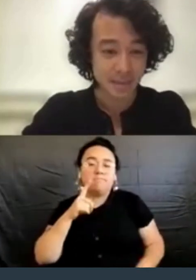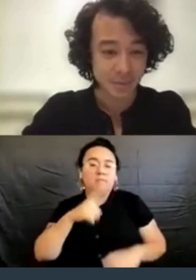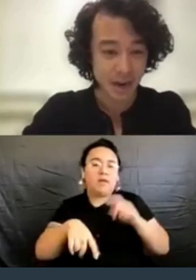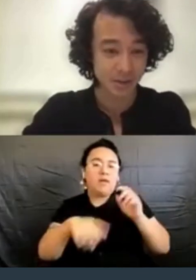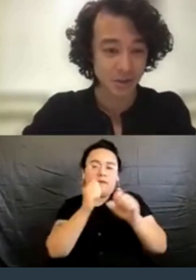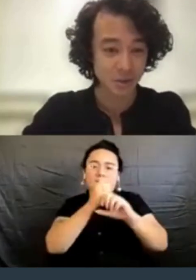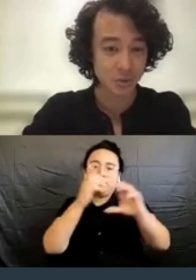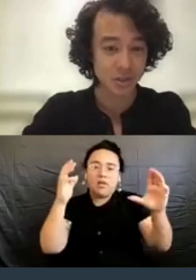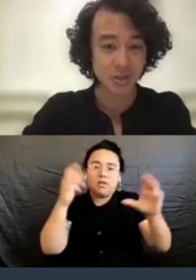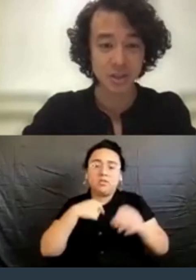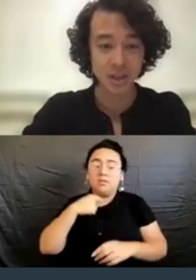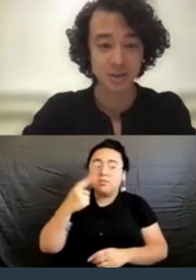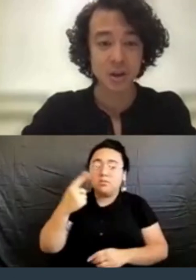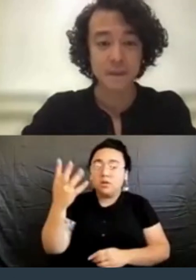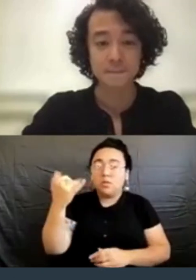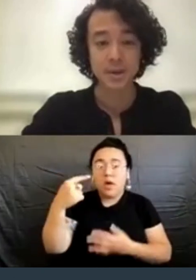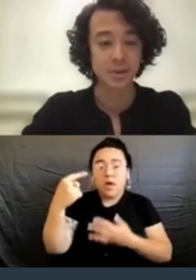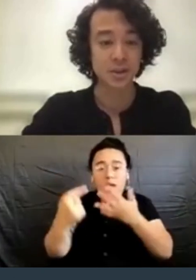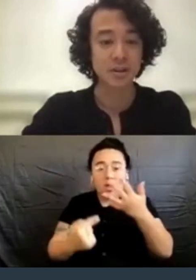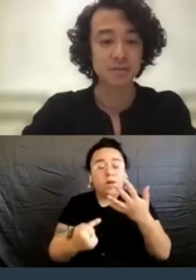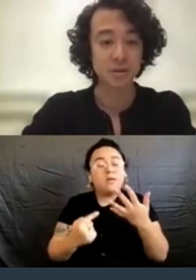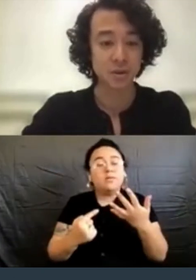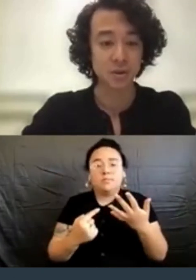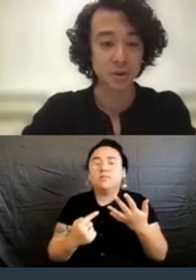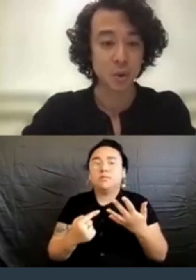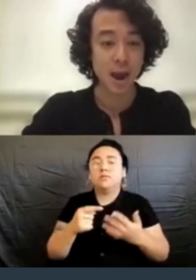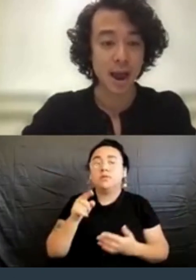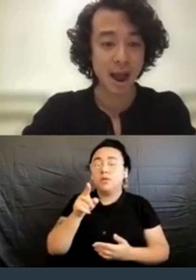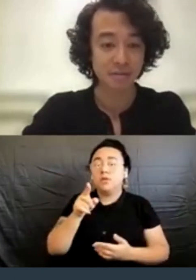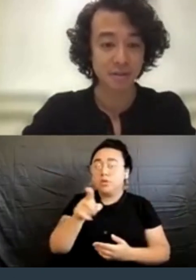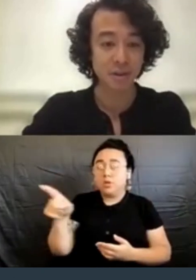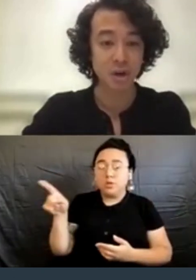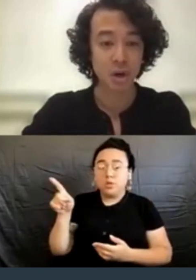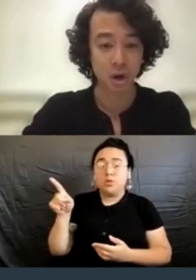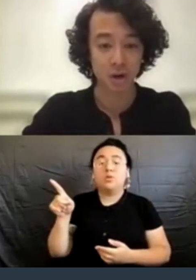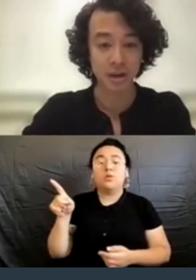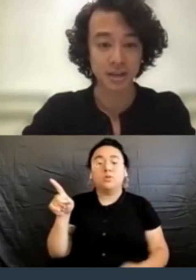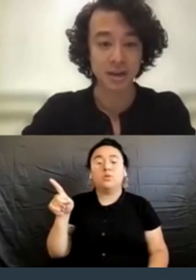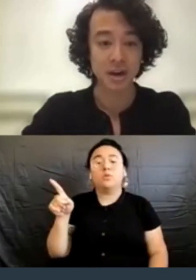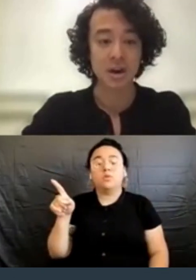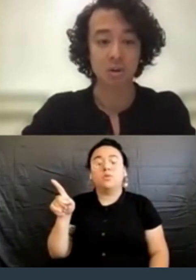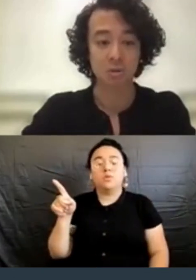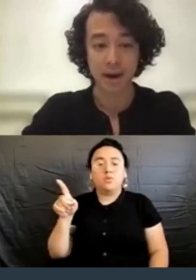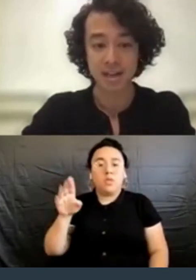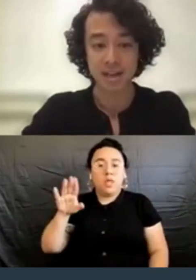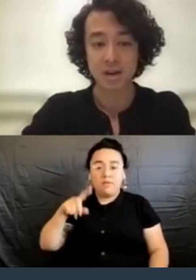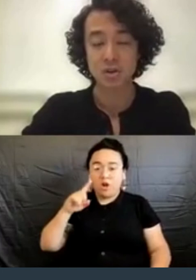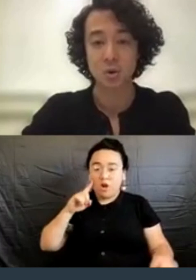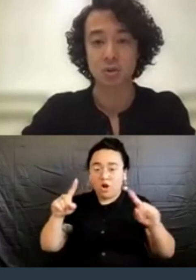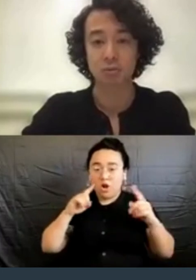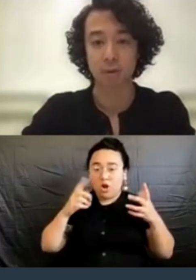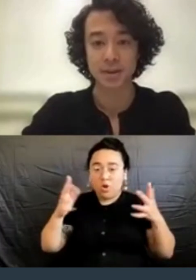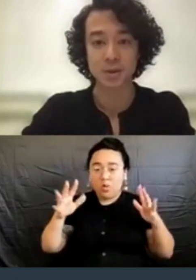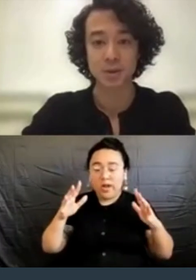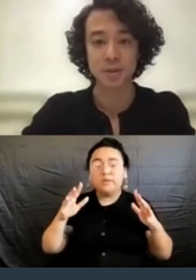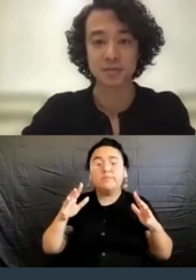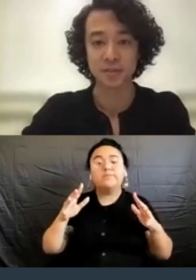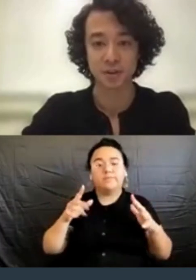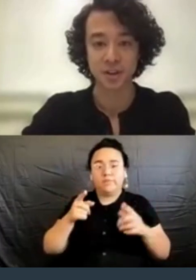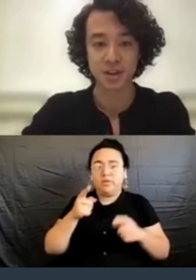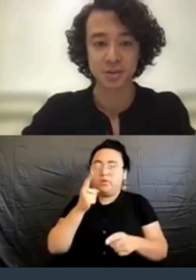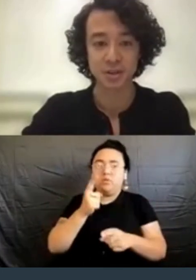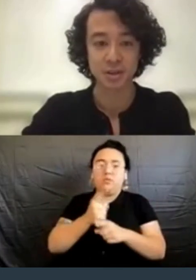I am telling you these things because if you haven't heard it already, you are right to